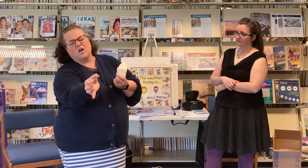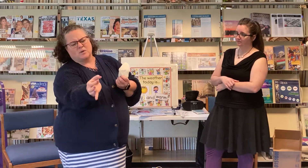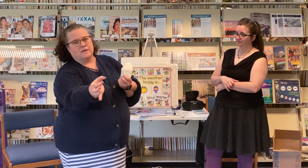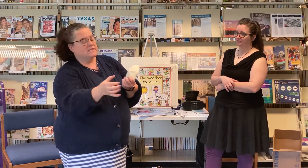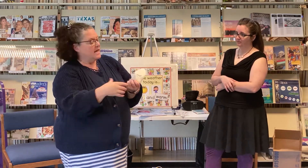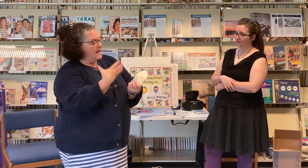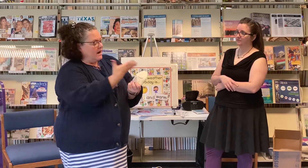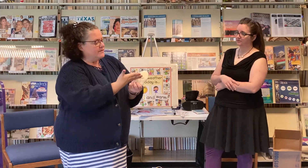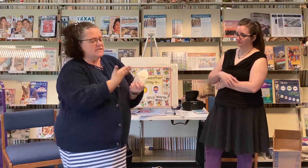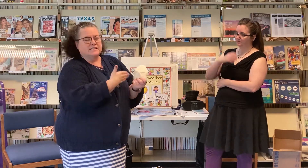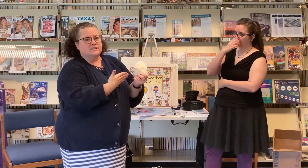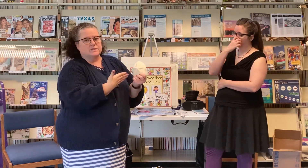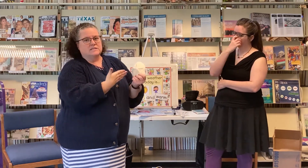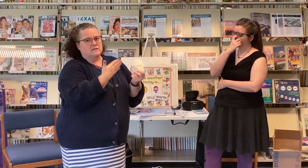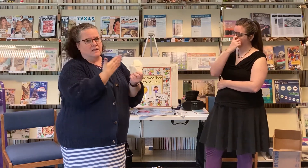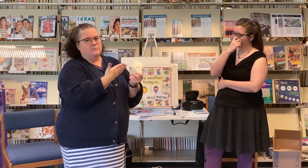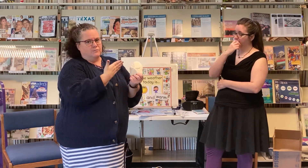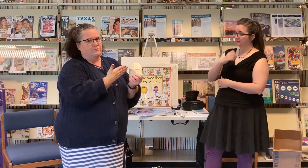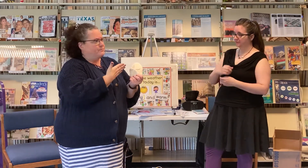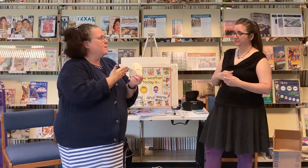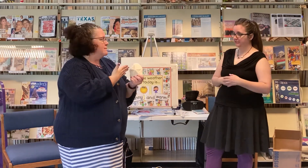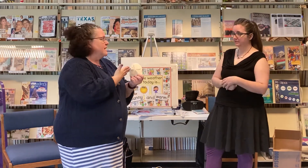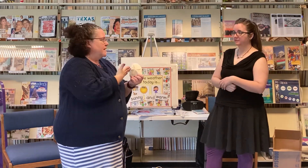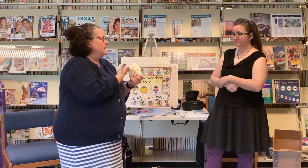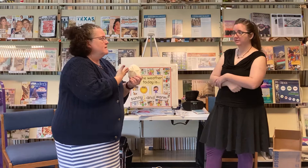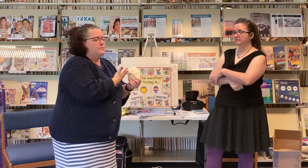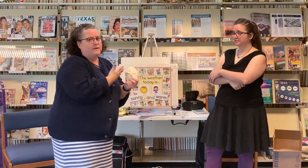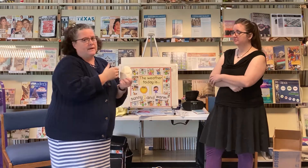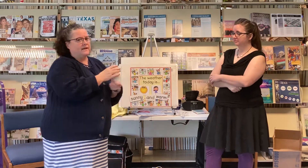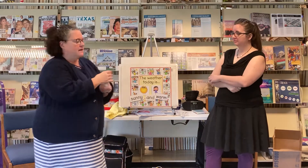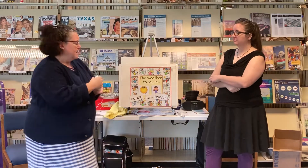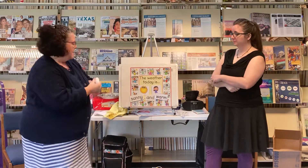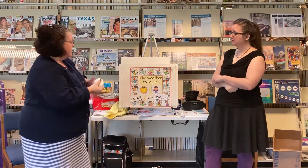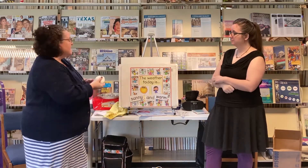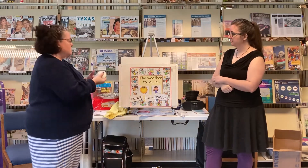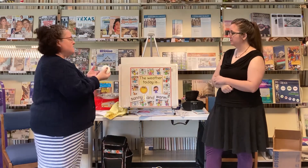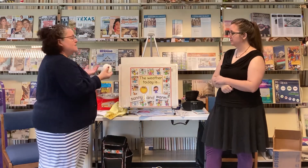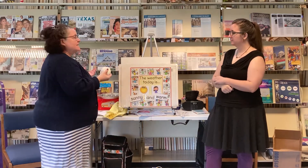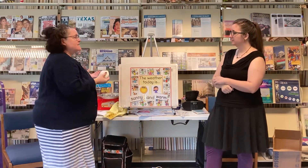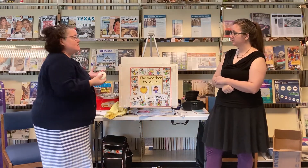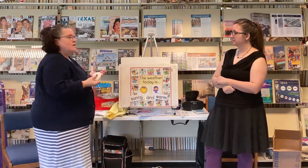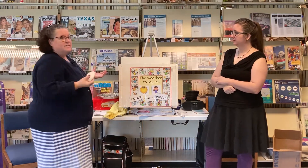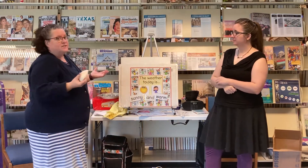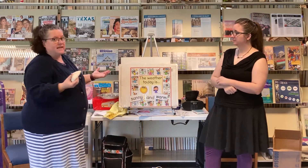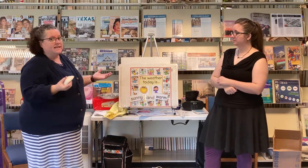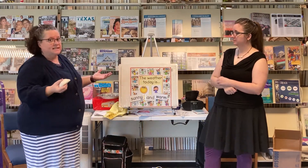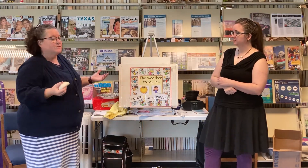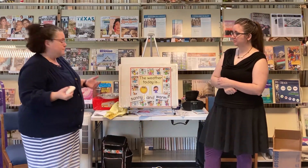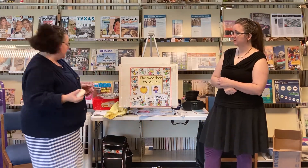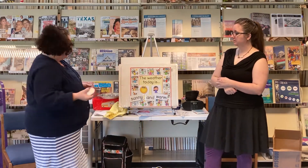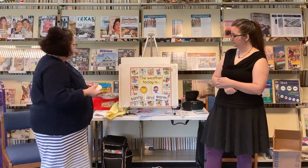smaller ones. Yeah. Obviously, this one's, pretty big. Yeah. Pretty big. And just like the starfish, they can live pretty long